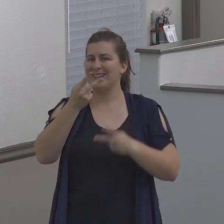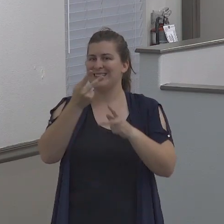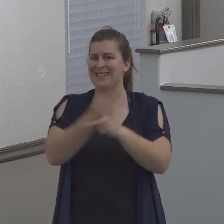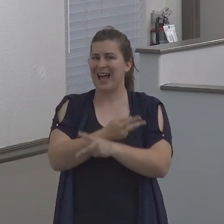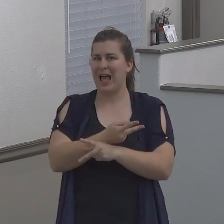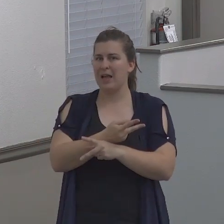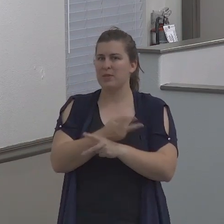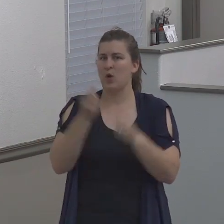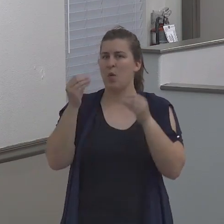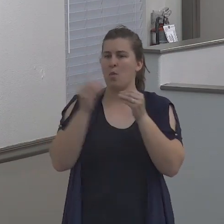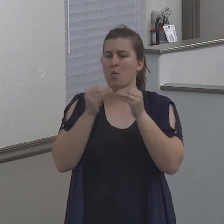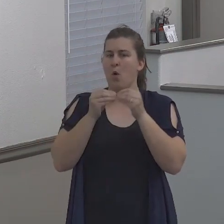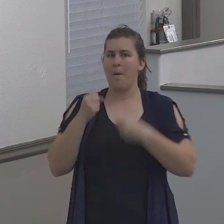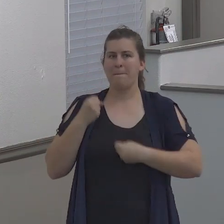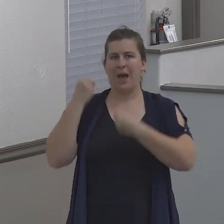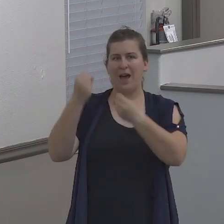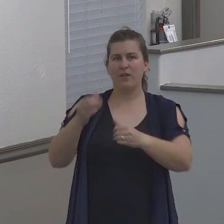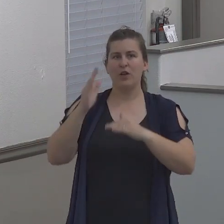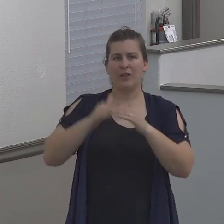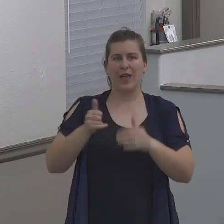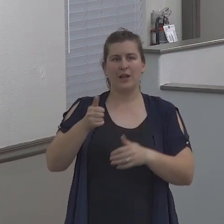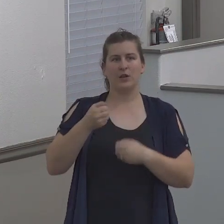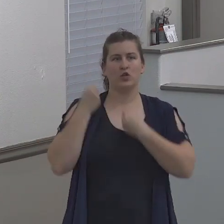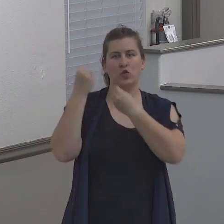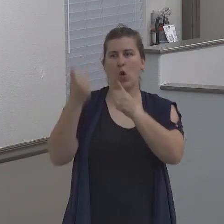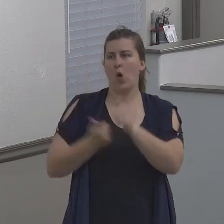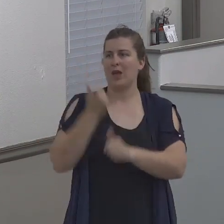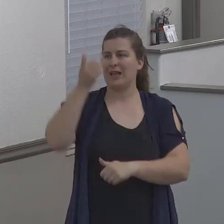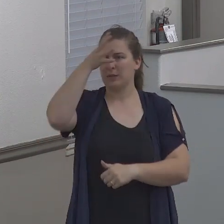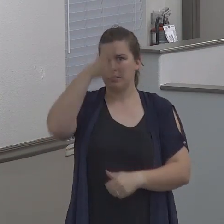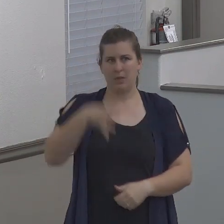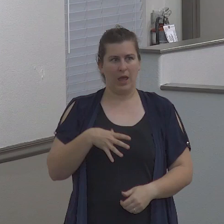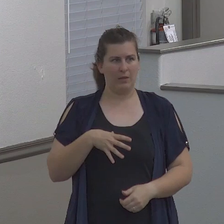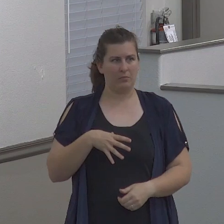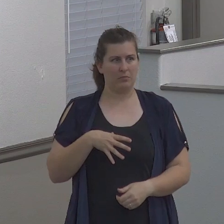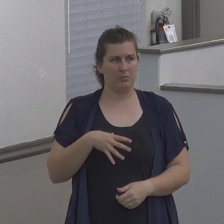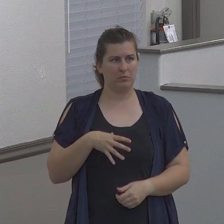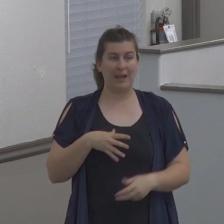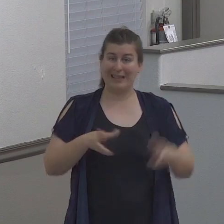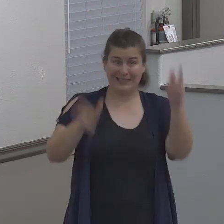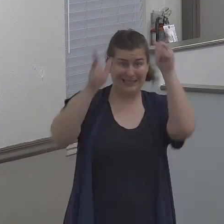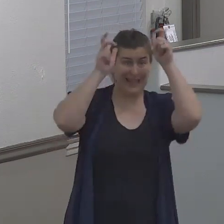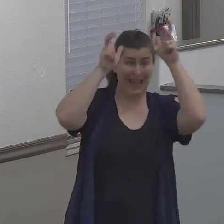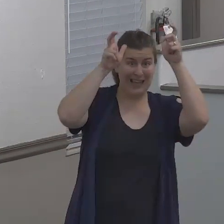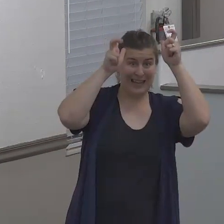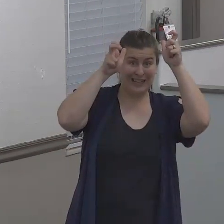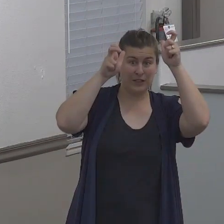are 21 times more powerful than the strongest human being.